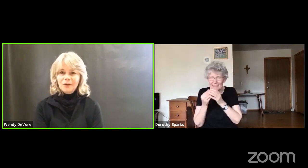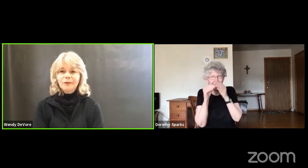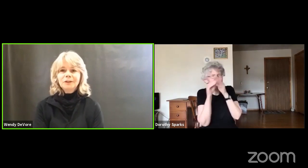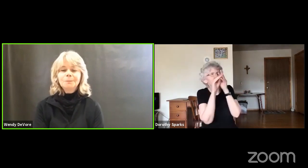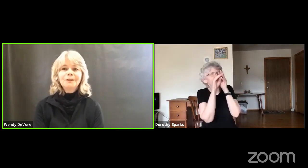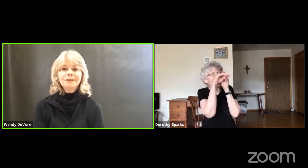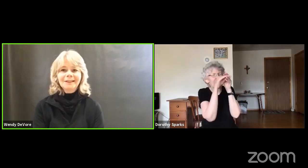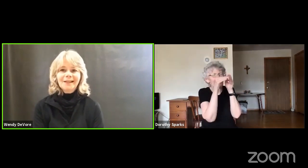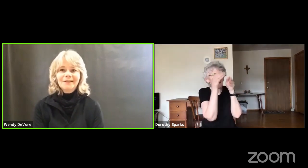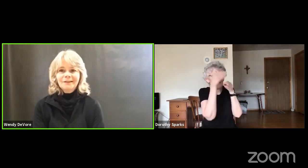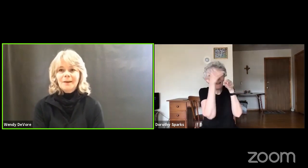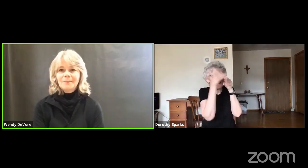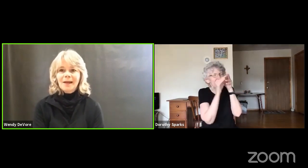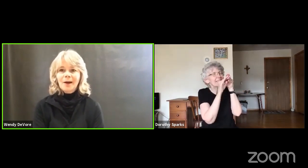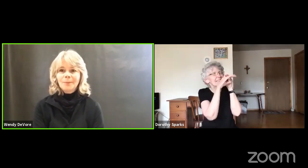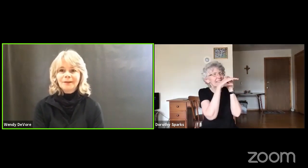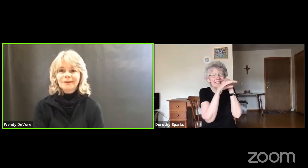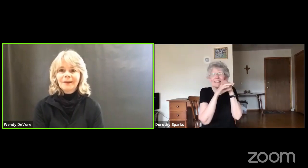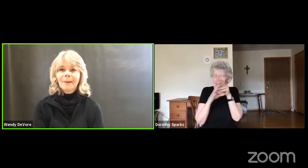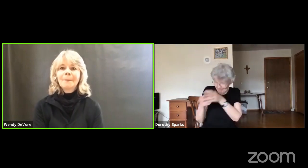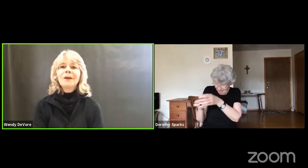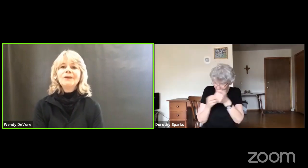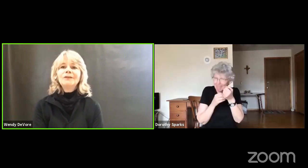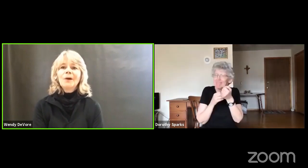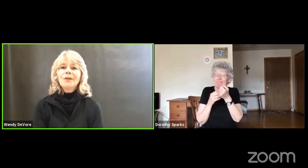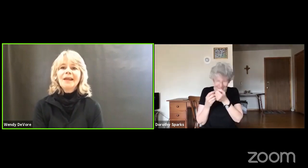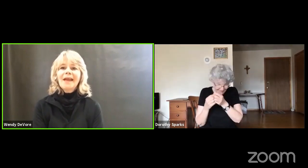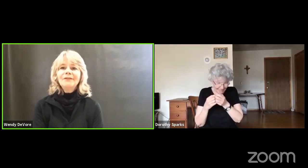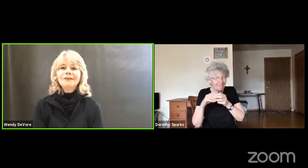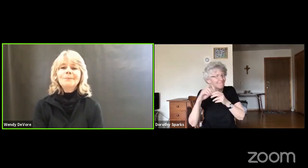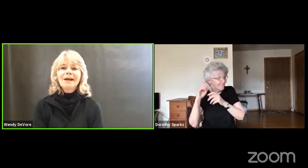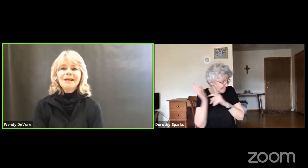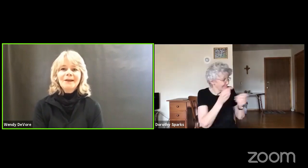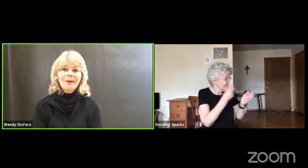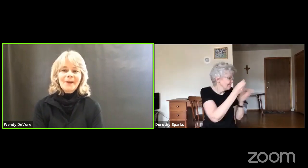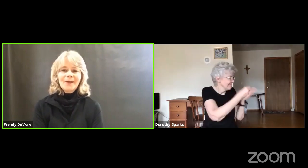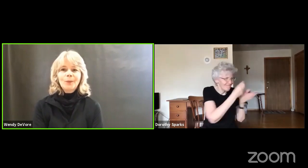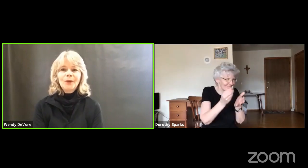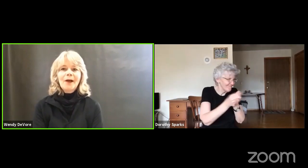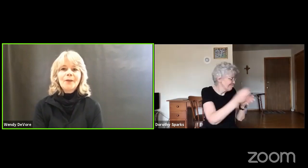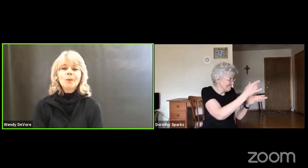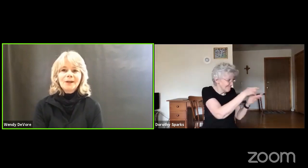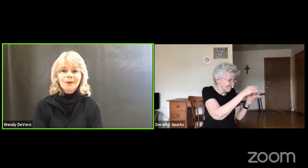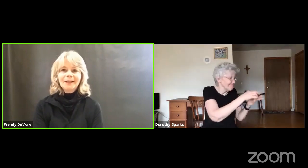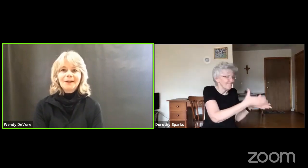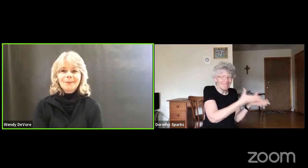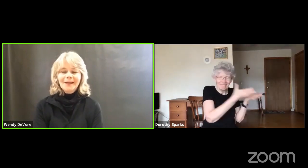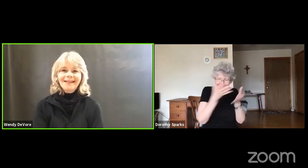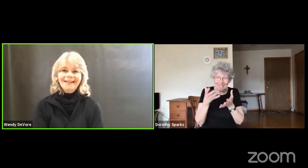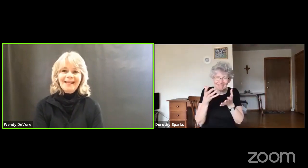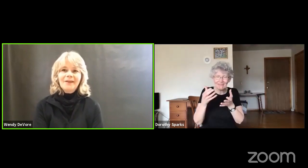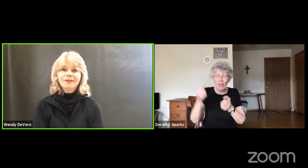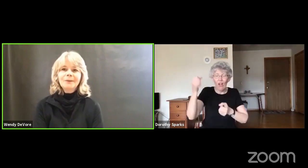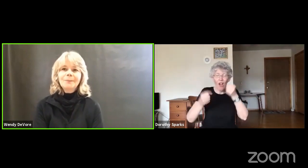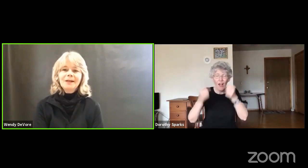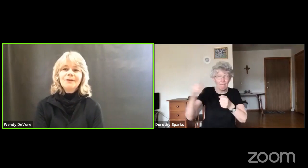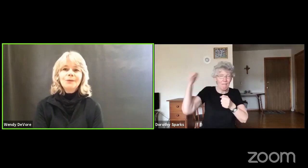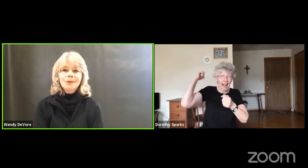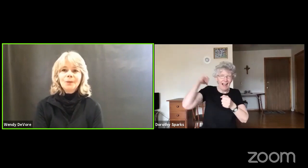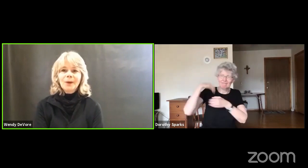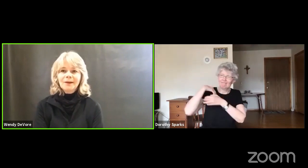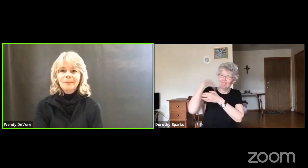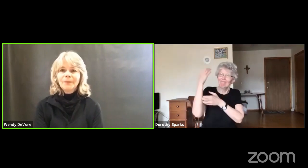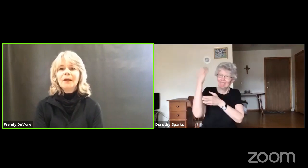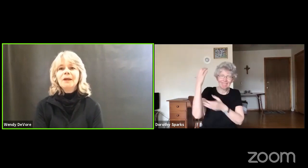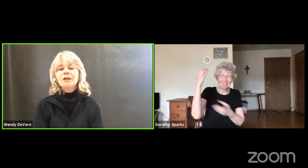you're the first person that has come to help us." So they gave her some money. They rolled down their window a little bit and they gave her some money